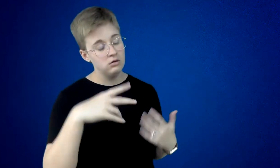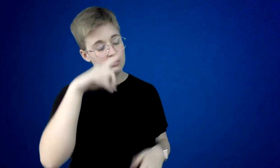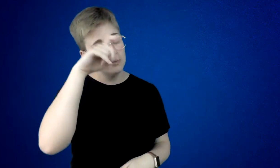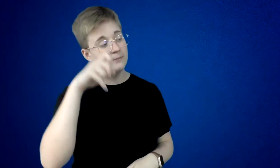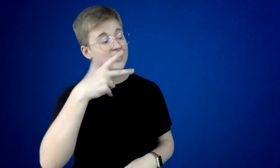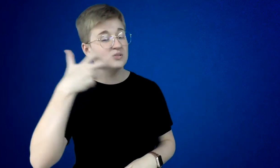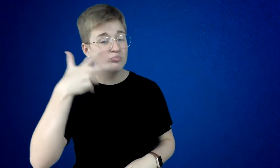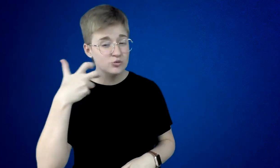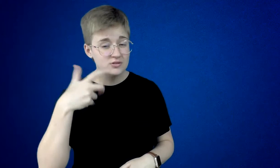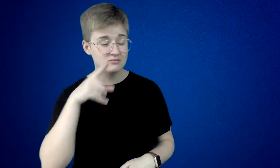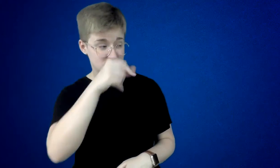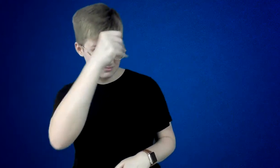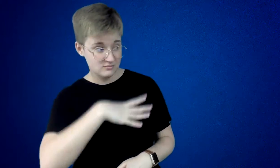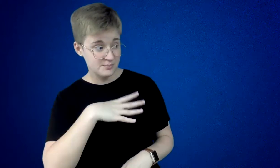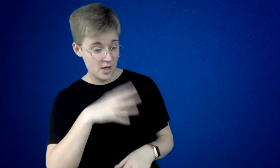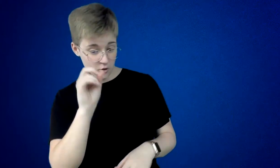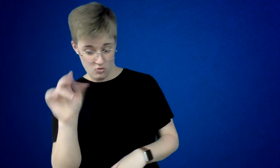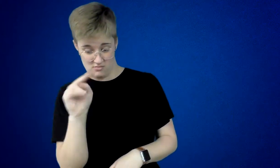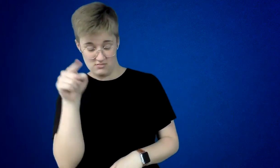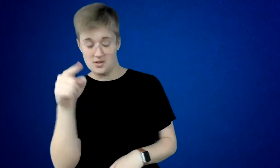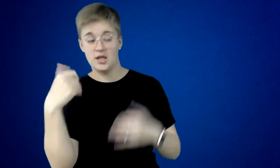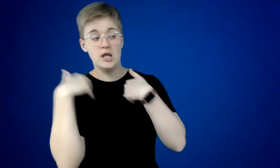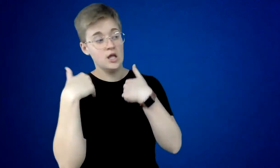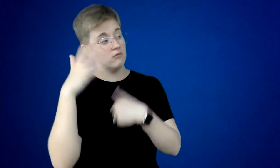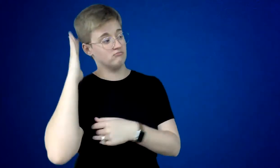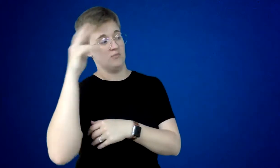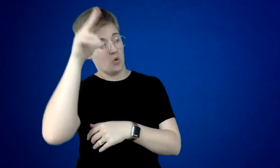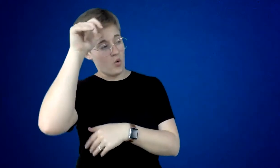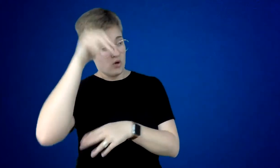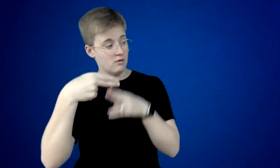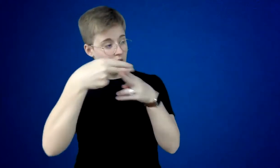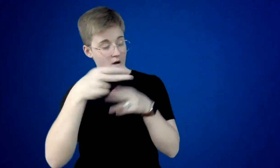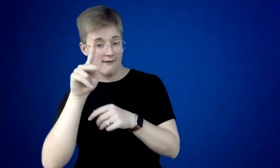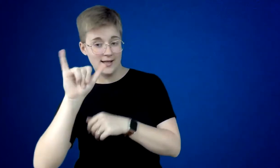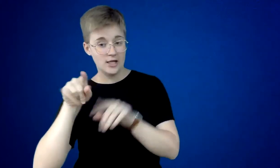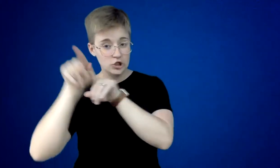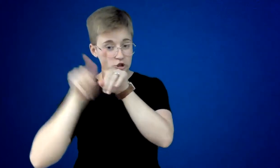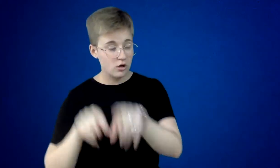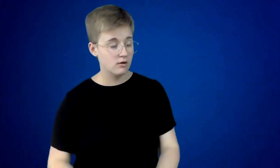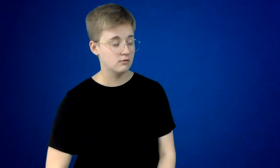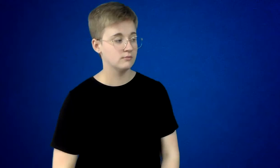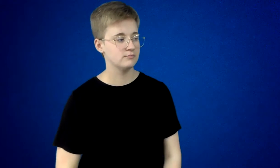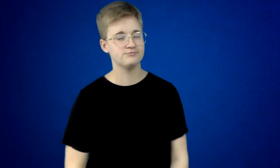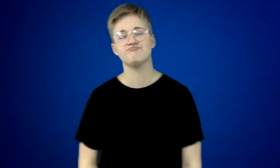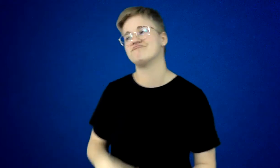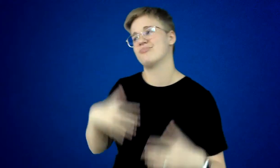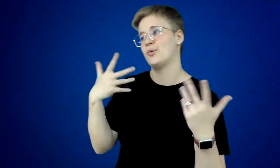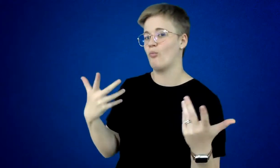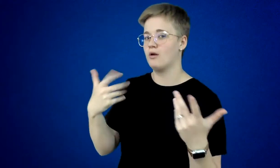the man who owns it, he had a horse once, called Kentucky Star." "Well," said Sistine,